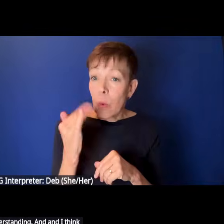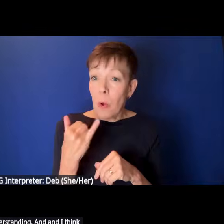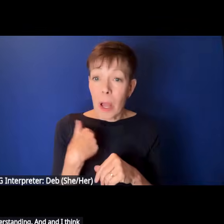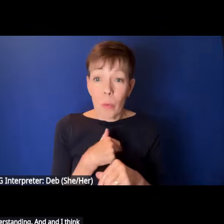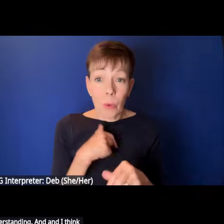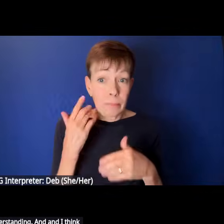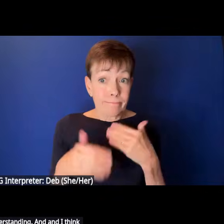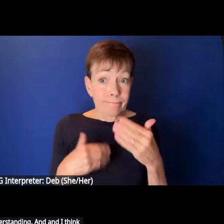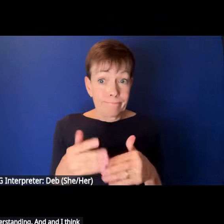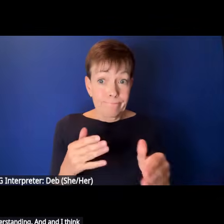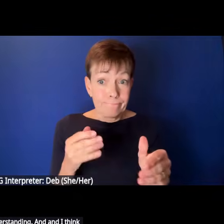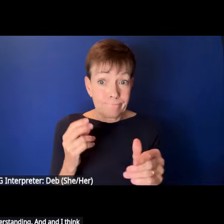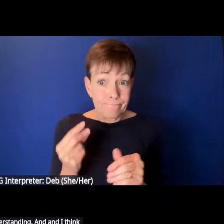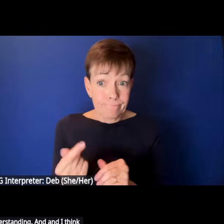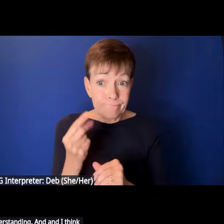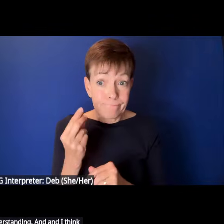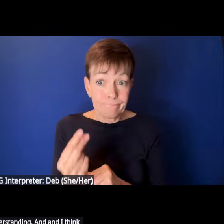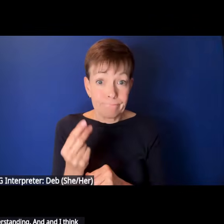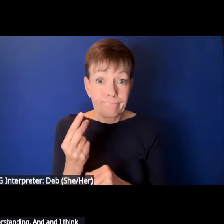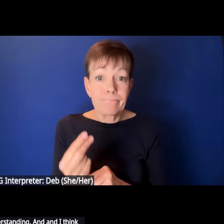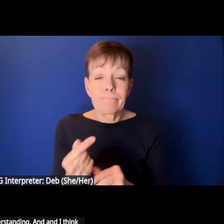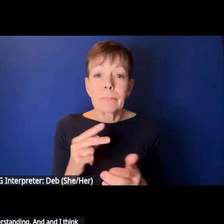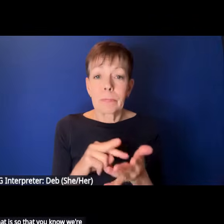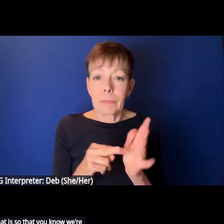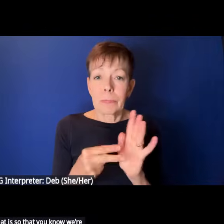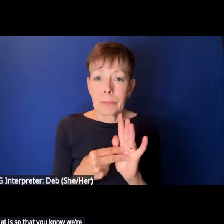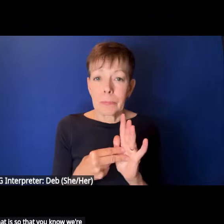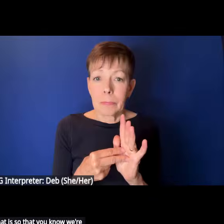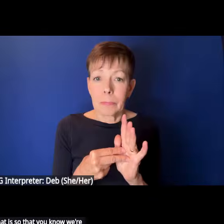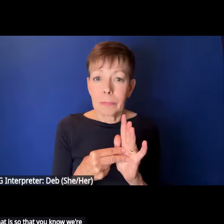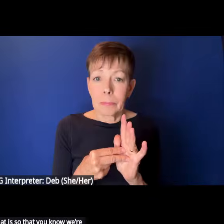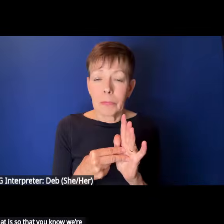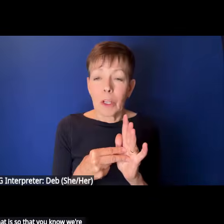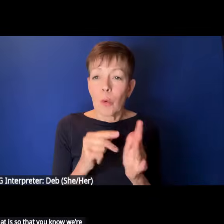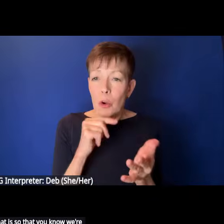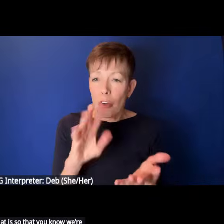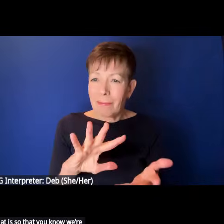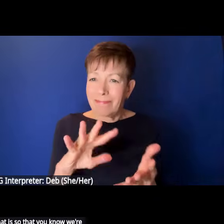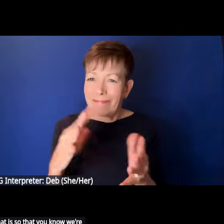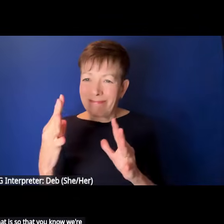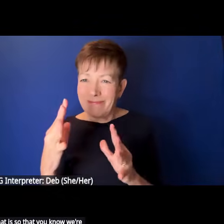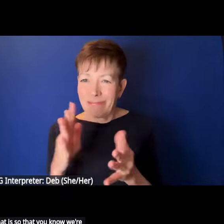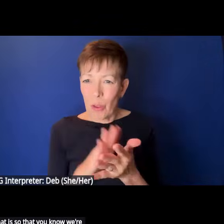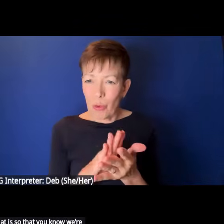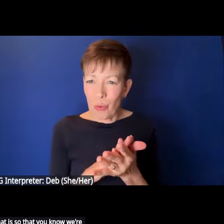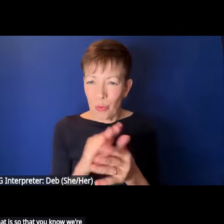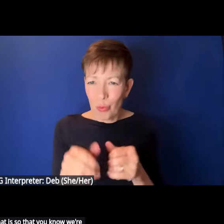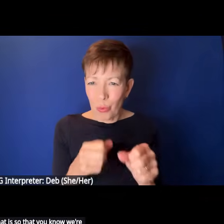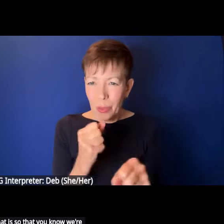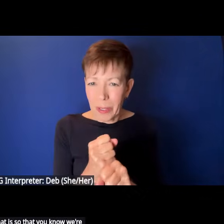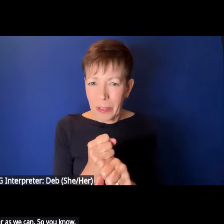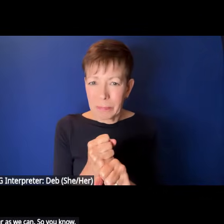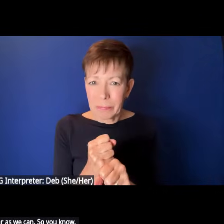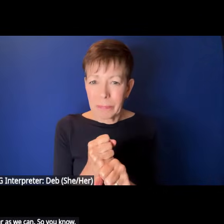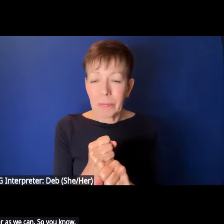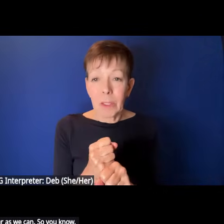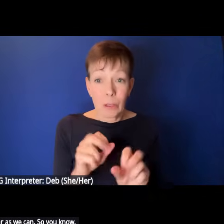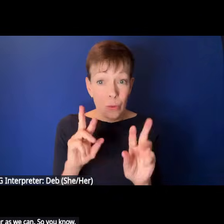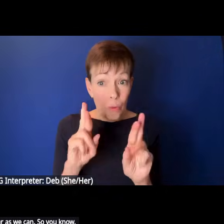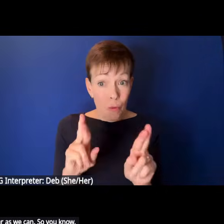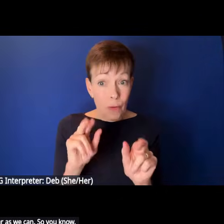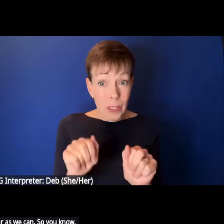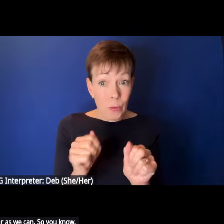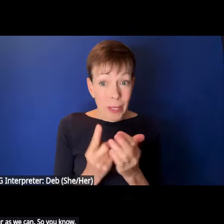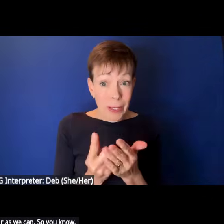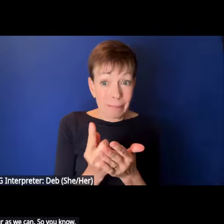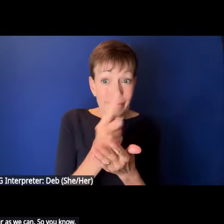is so that, you know, we're disturbing as least as possible the school year as we can, so, you know, wanting to make sure that we examine those before we